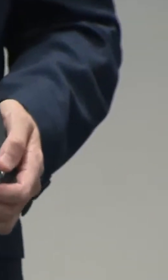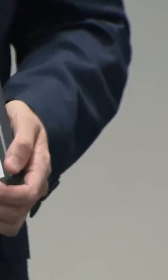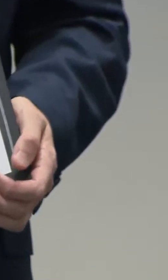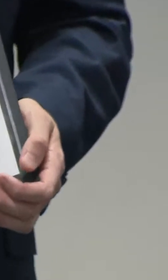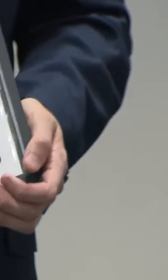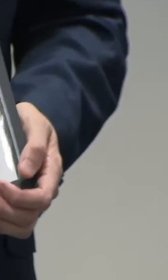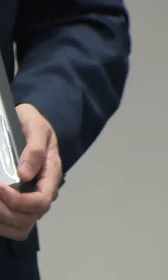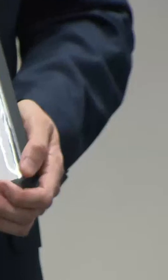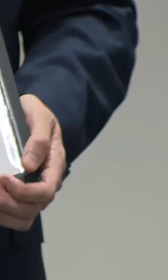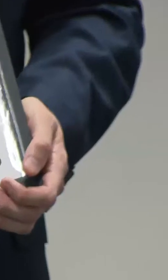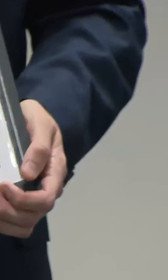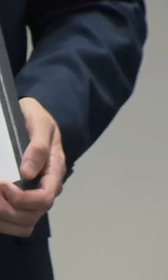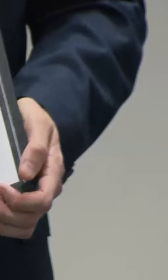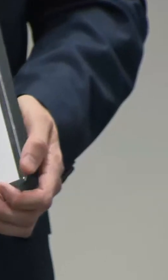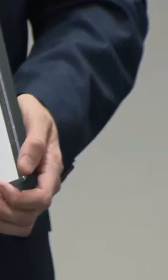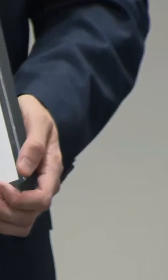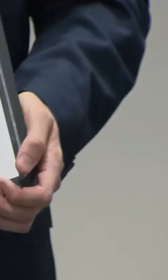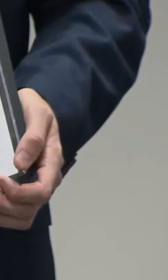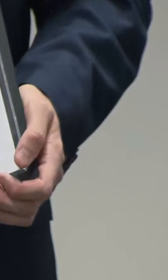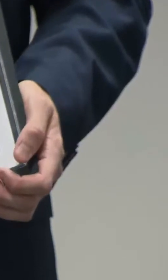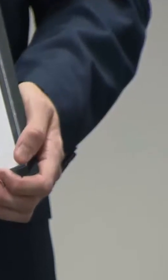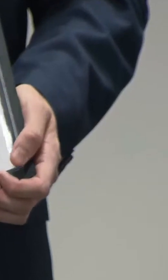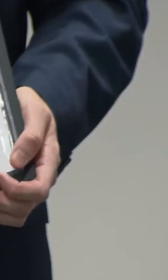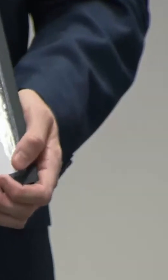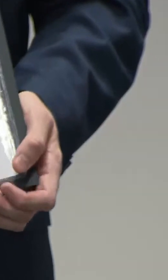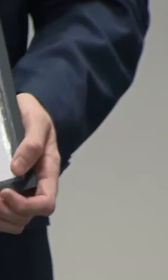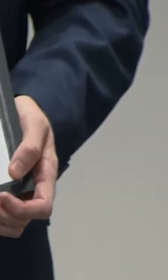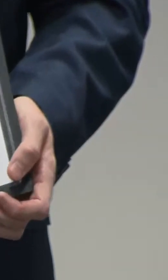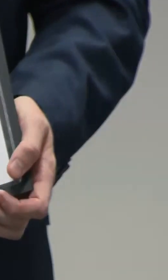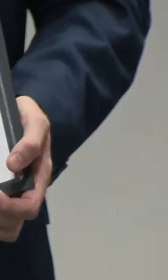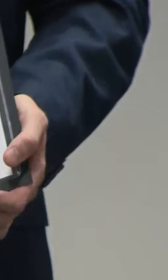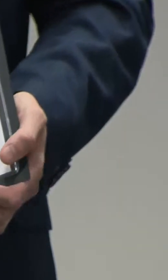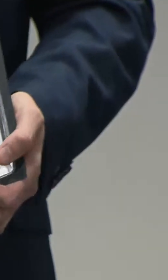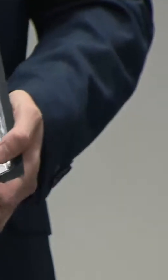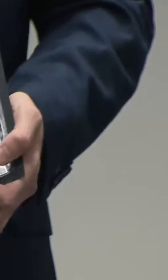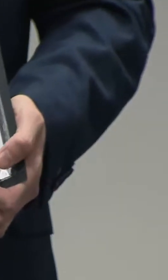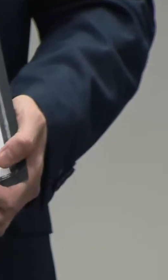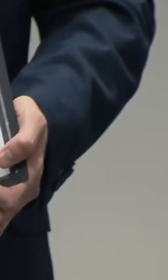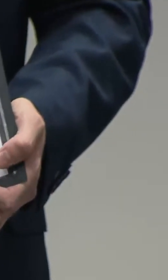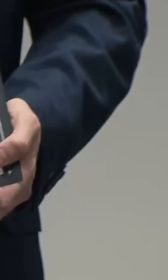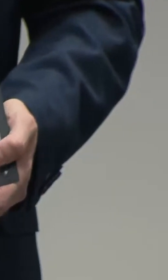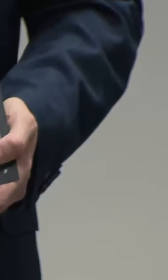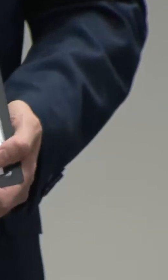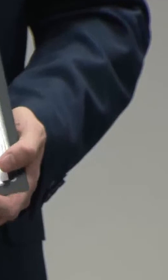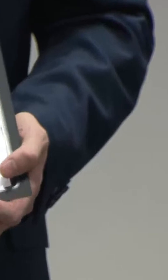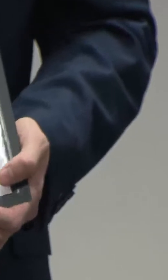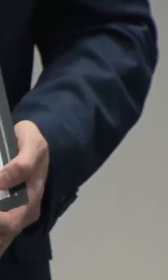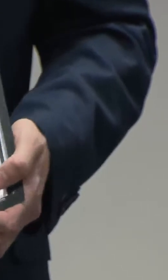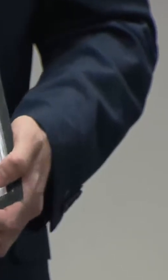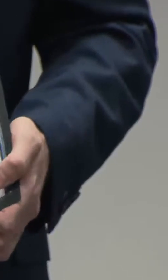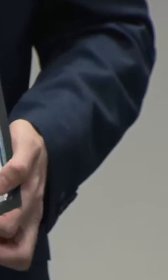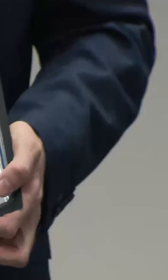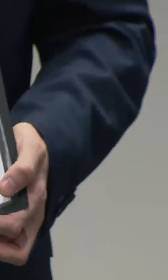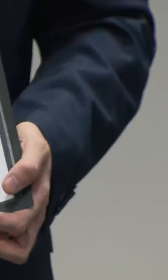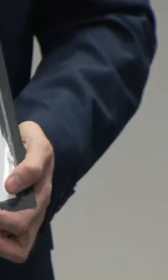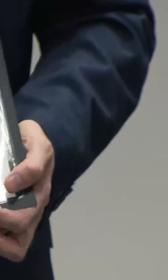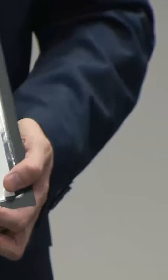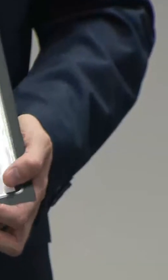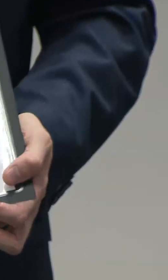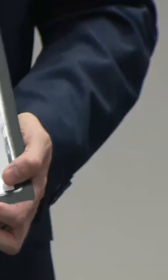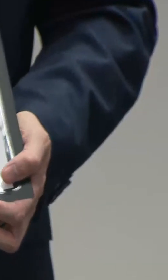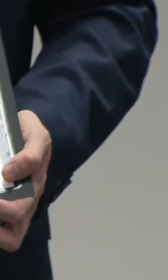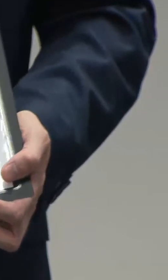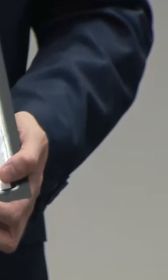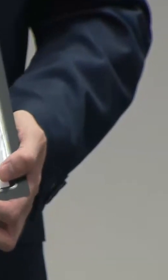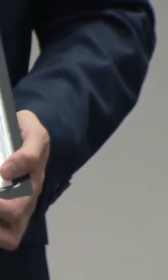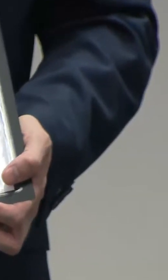Mm-hmm. He's a historian. Say that, I mean, because I was there and there were like, I think, many kind of people. There was a leader, because we saw that, I mean, it